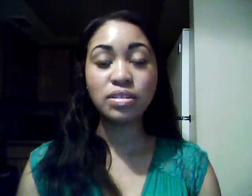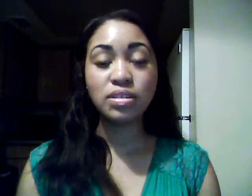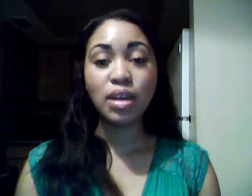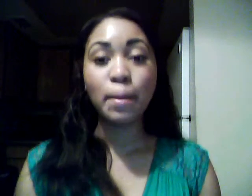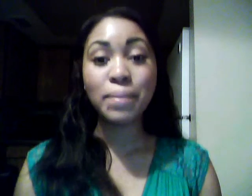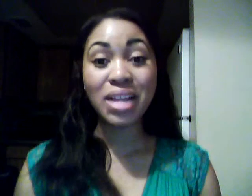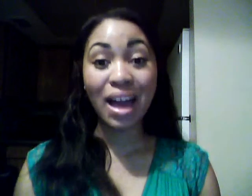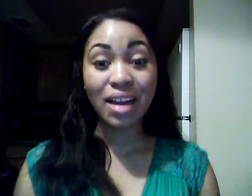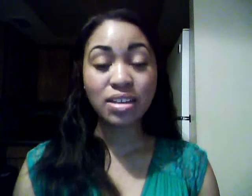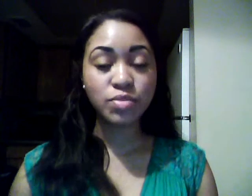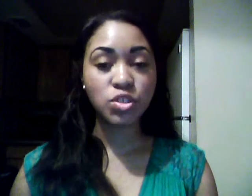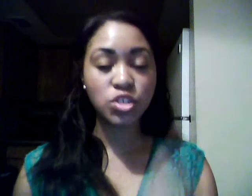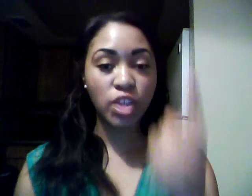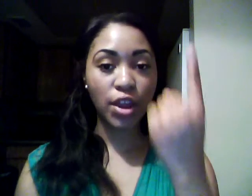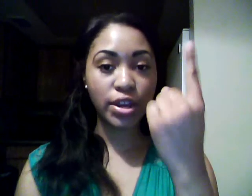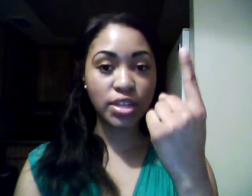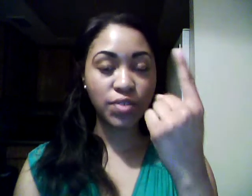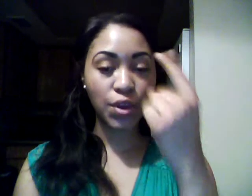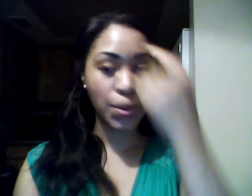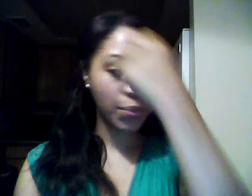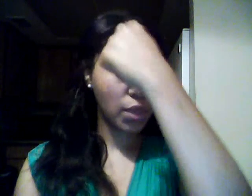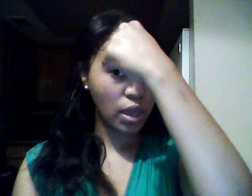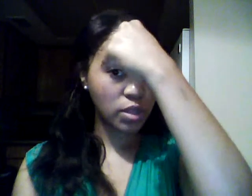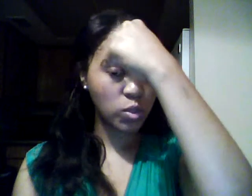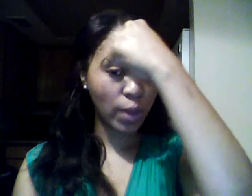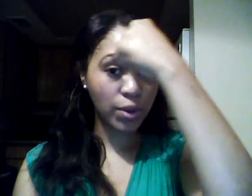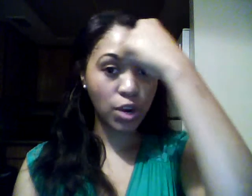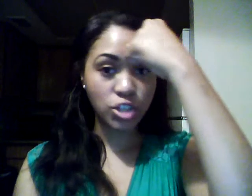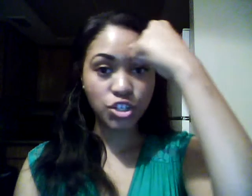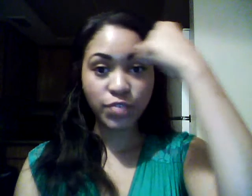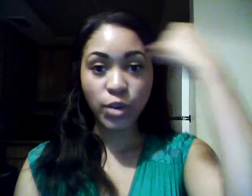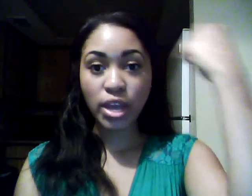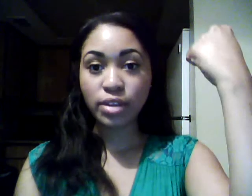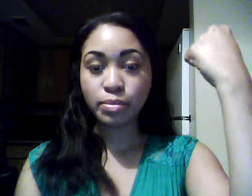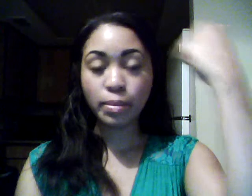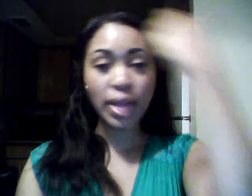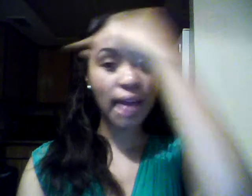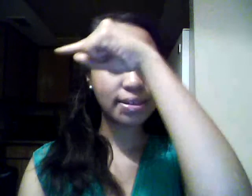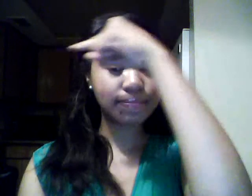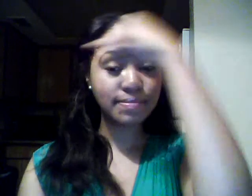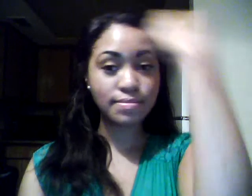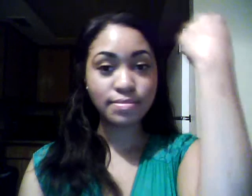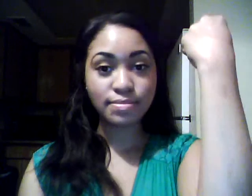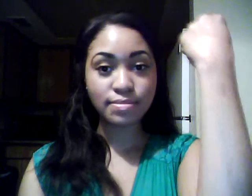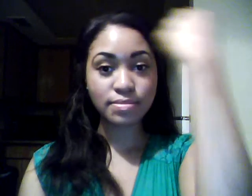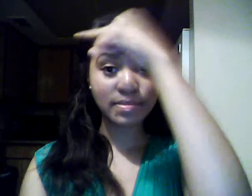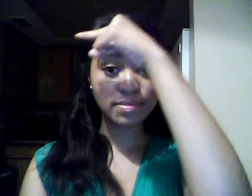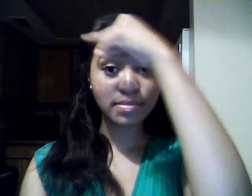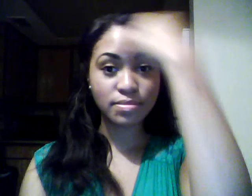Okay. Black. So you're going to take your index finger, swipe it across your forehead. Black.